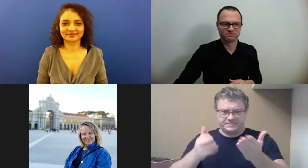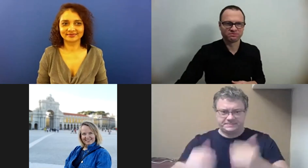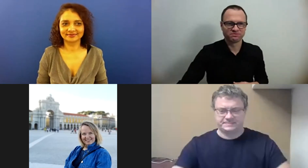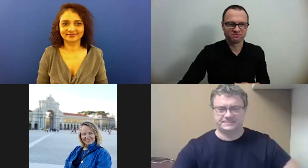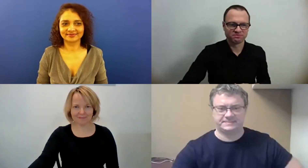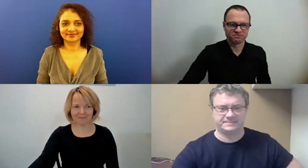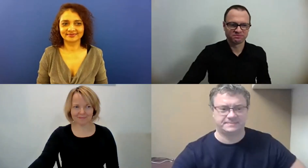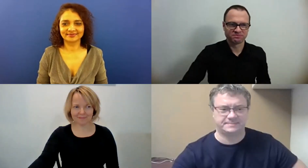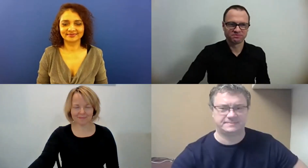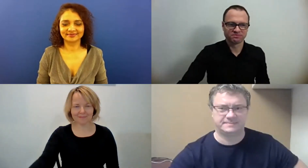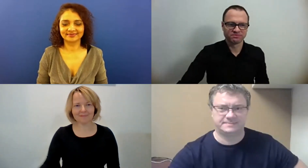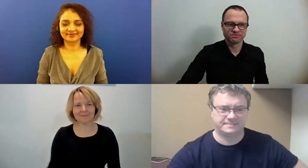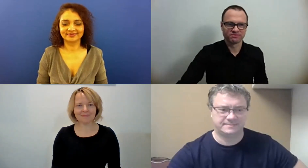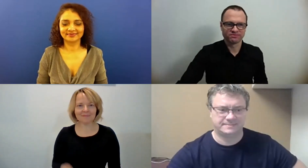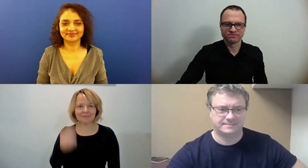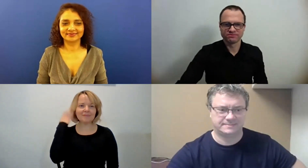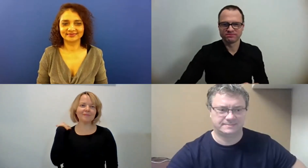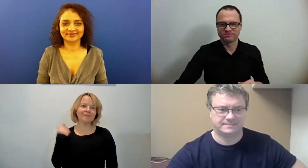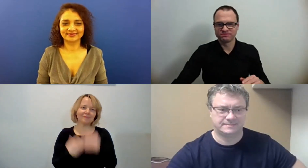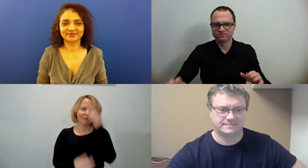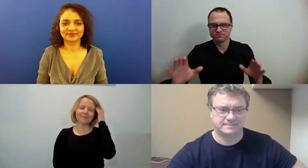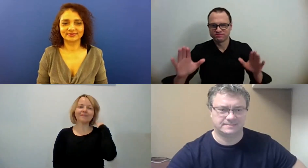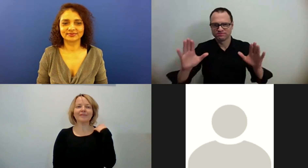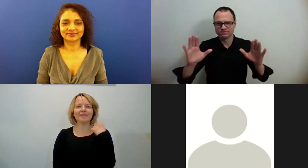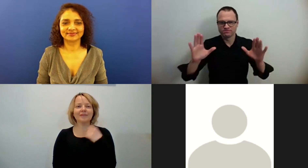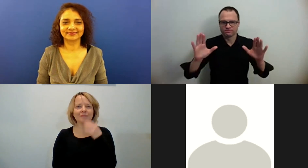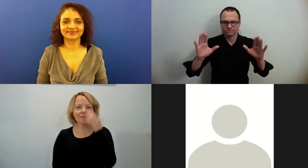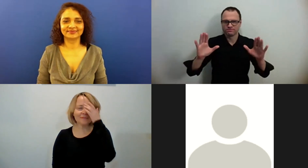Okay, we have a change of the deaf interpreter team.